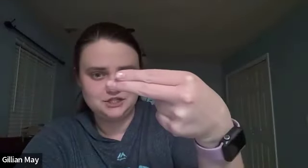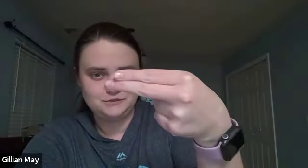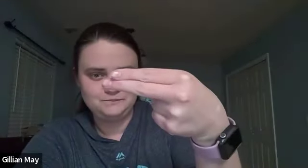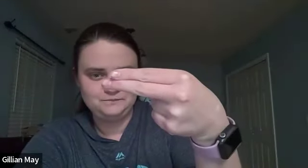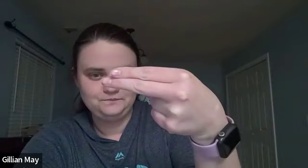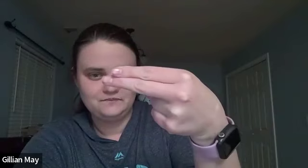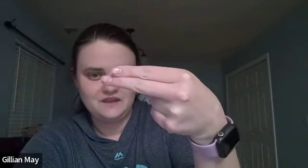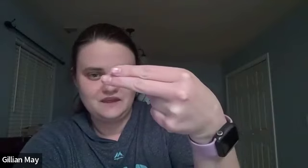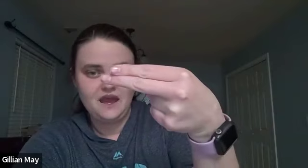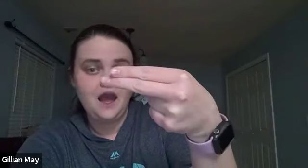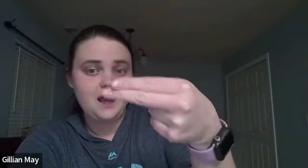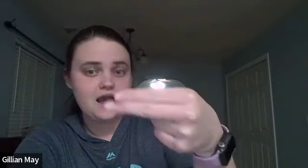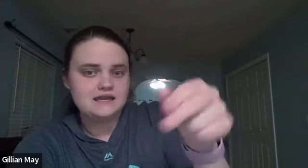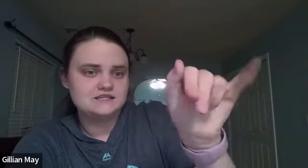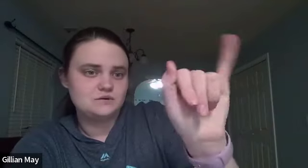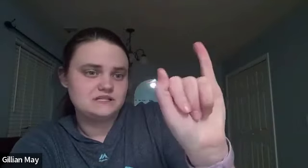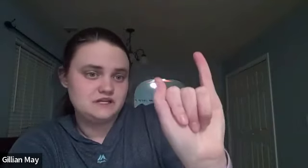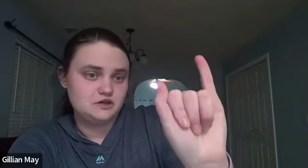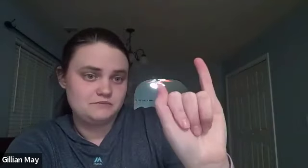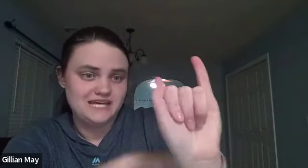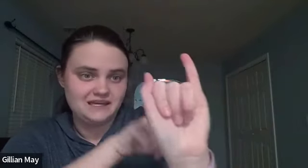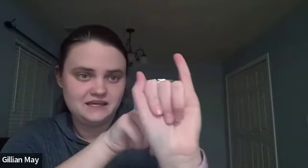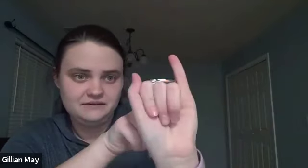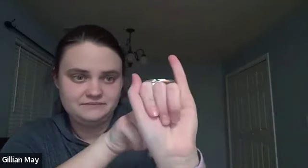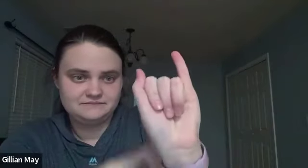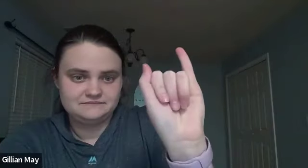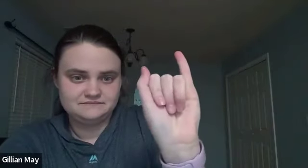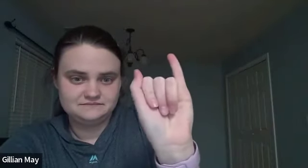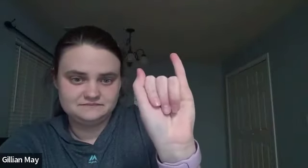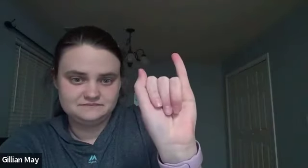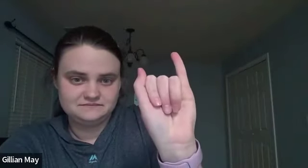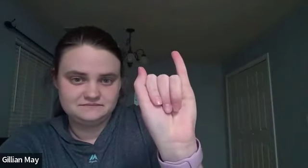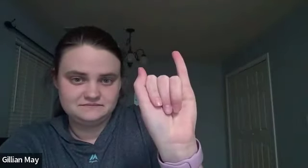H, I is going to be your pinky.